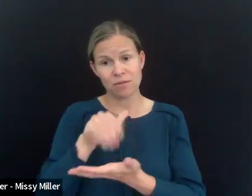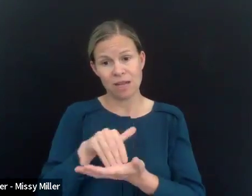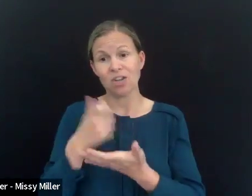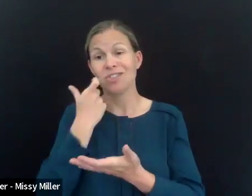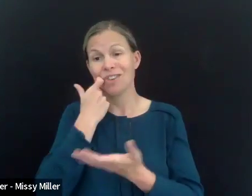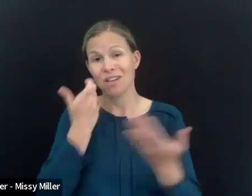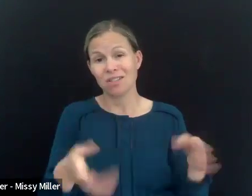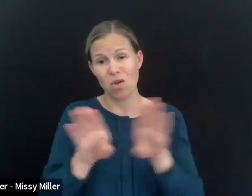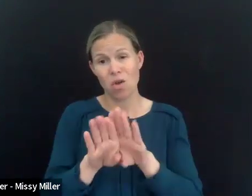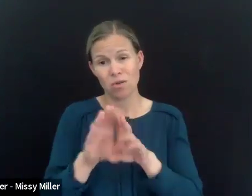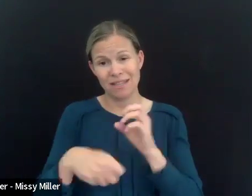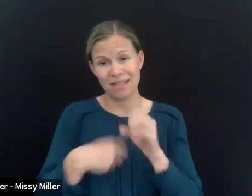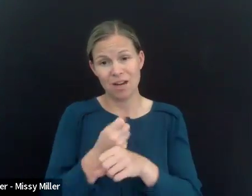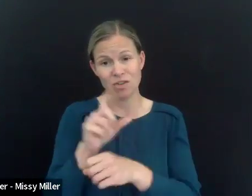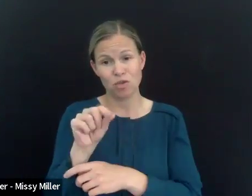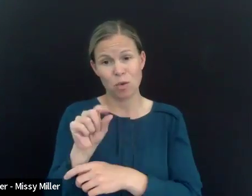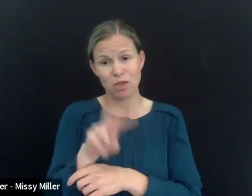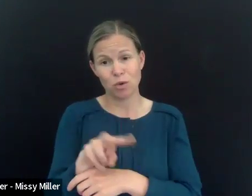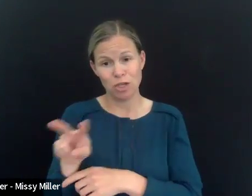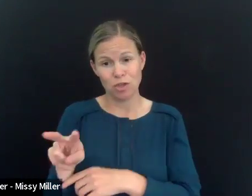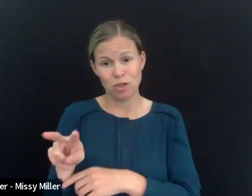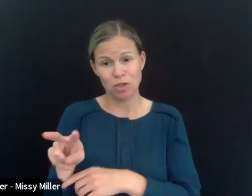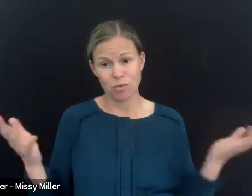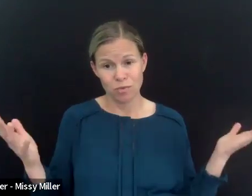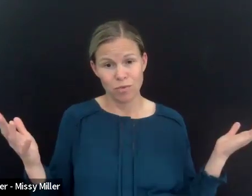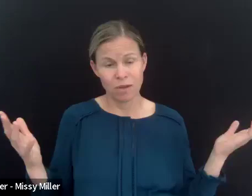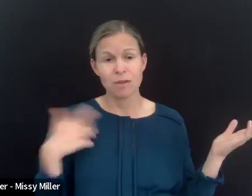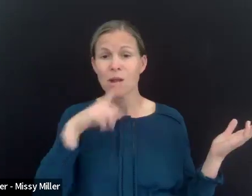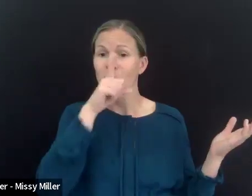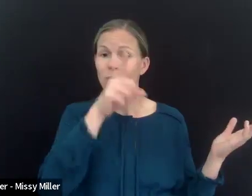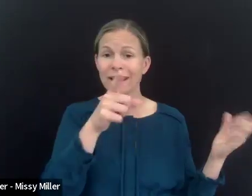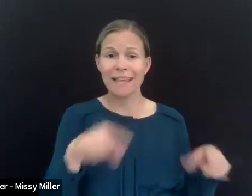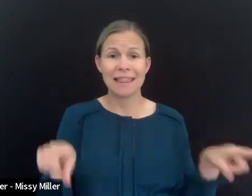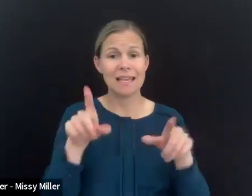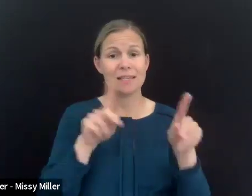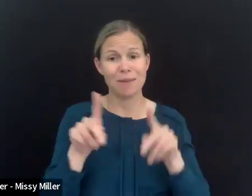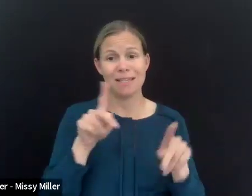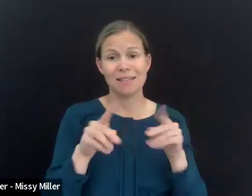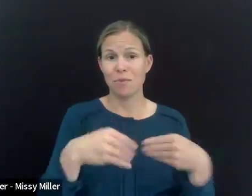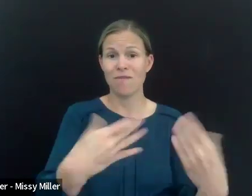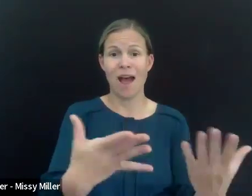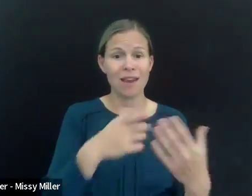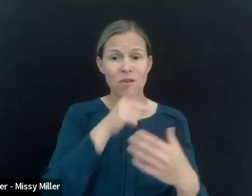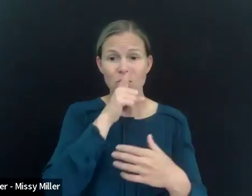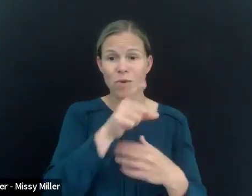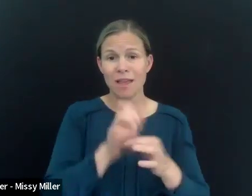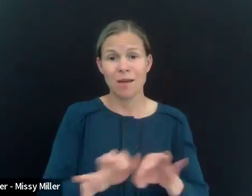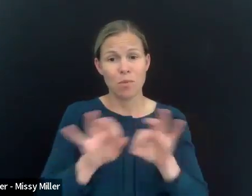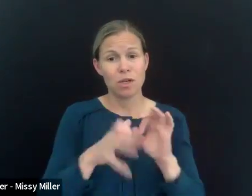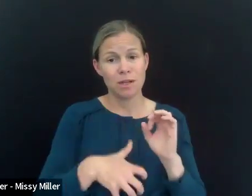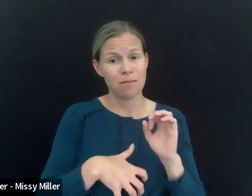These are places that have provided vital and very important maternity care